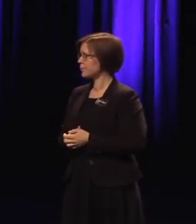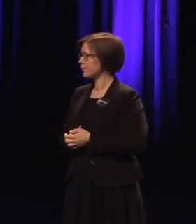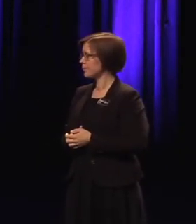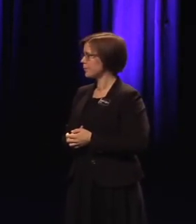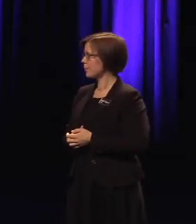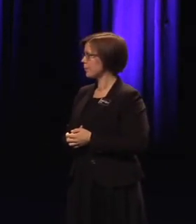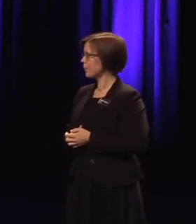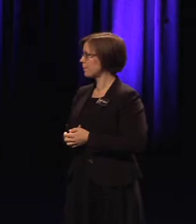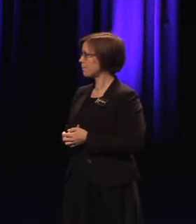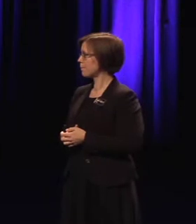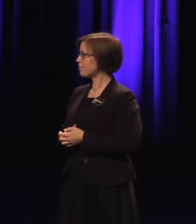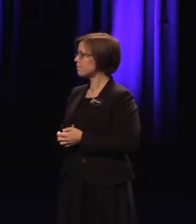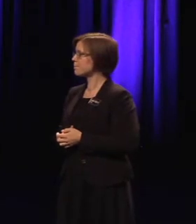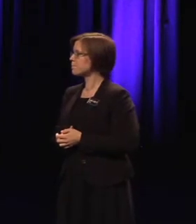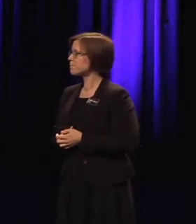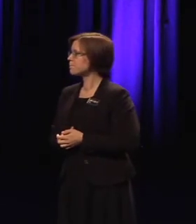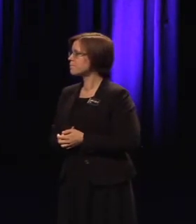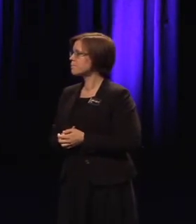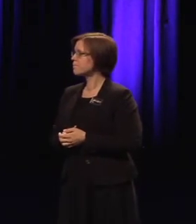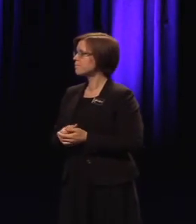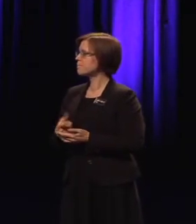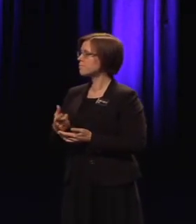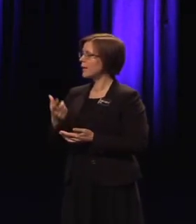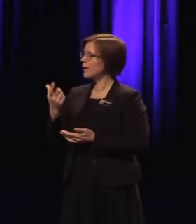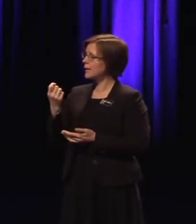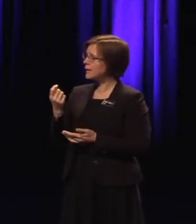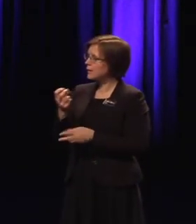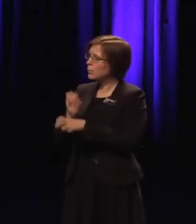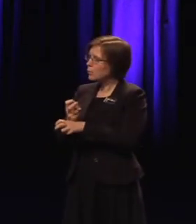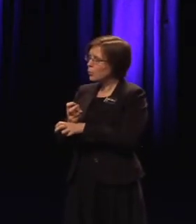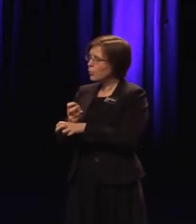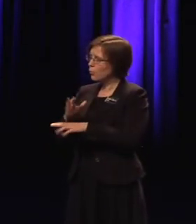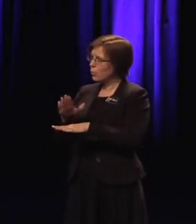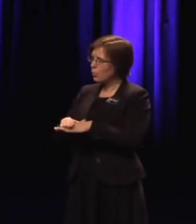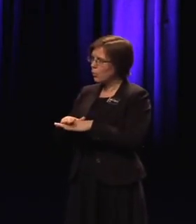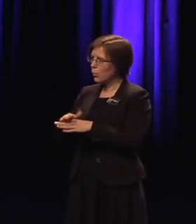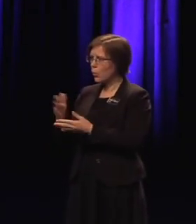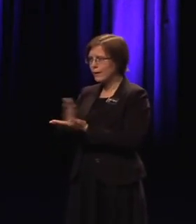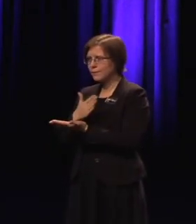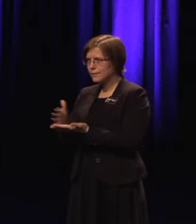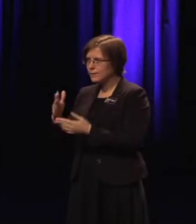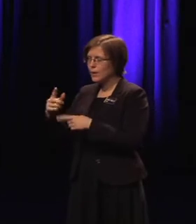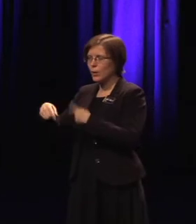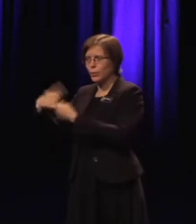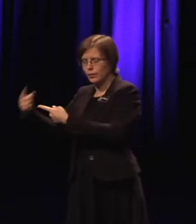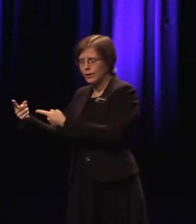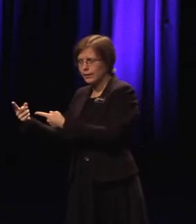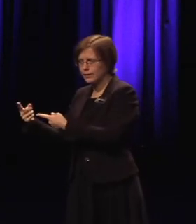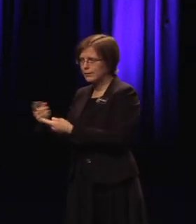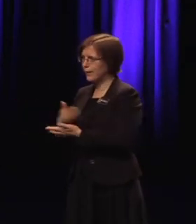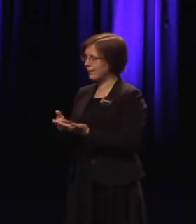The litmus test of justice and development is not to be found exclusively